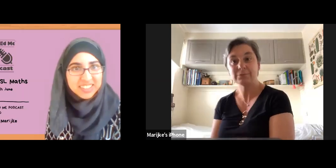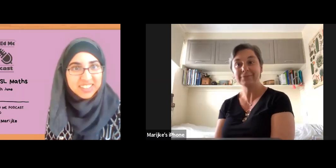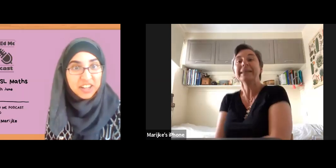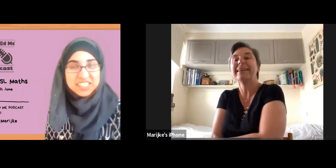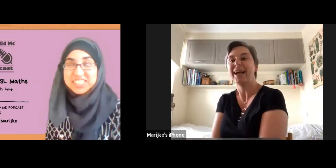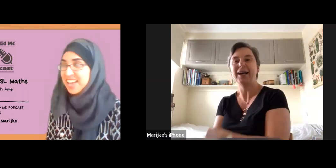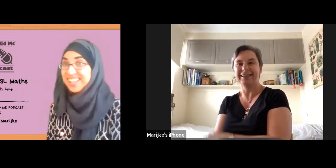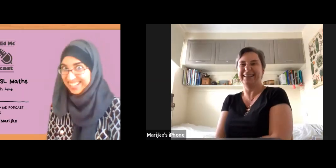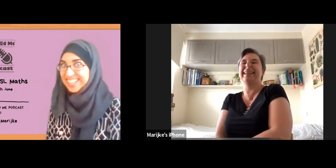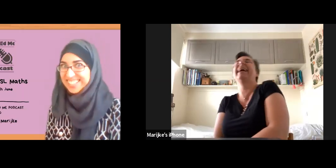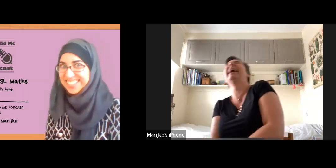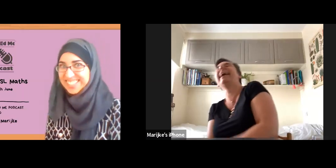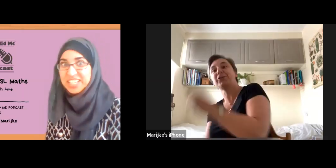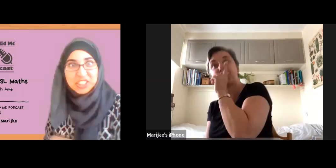Oh, you didn't say?